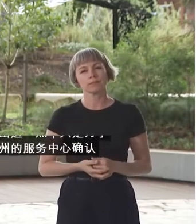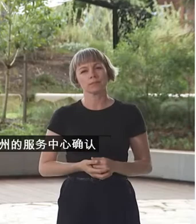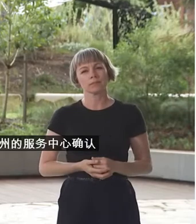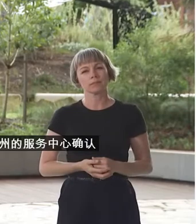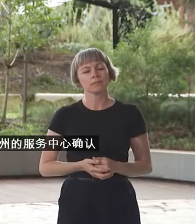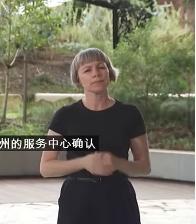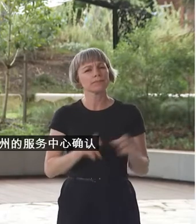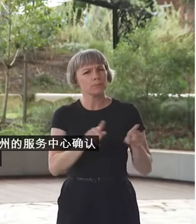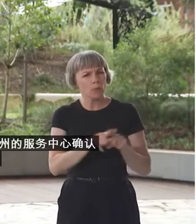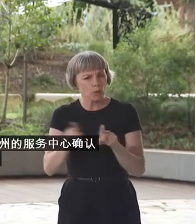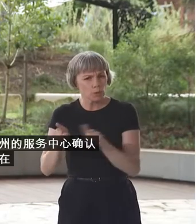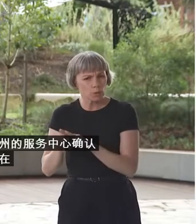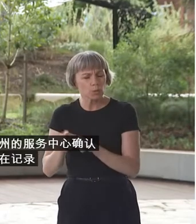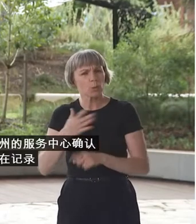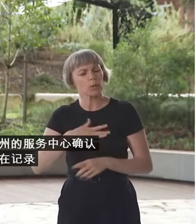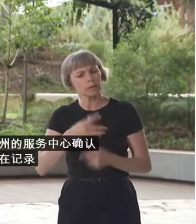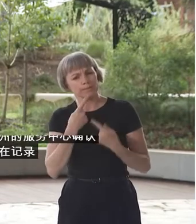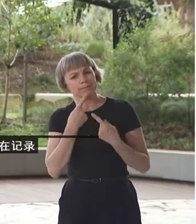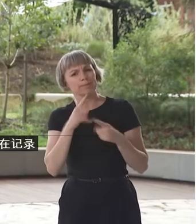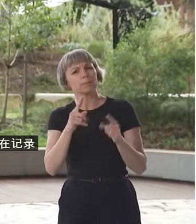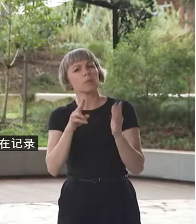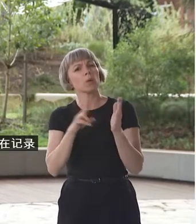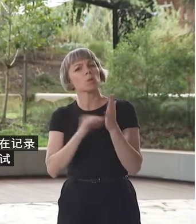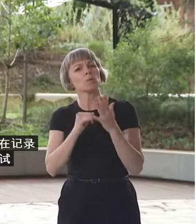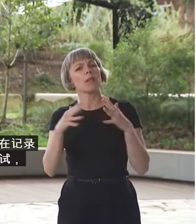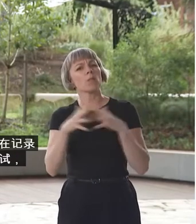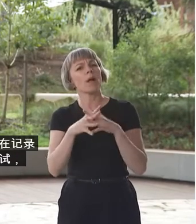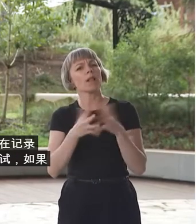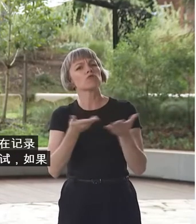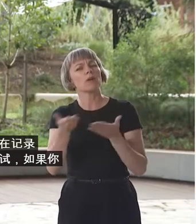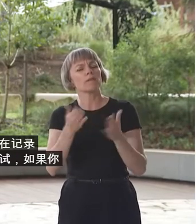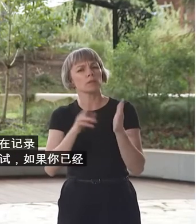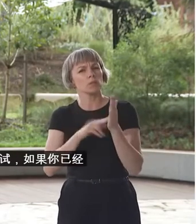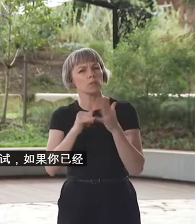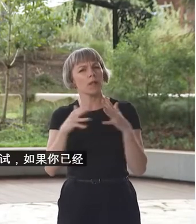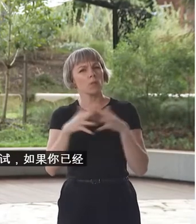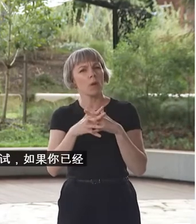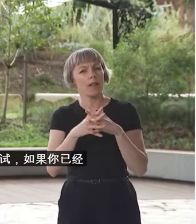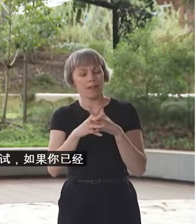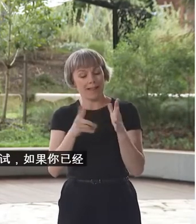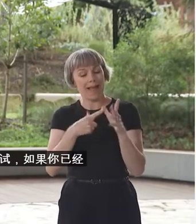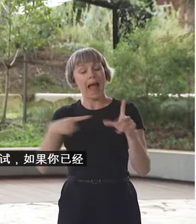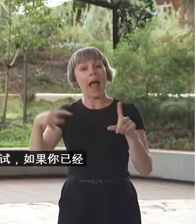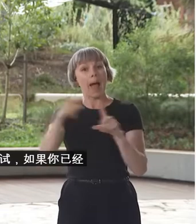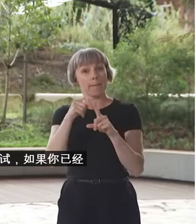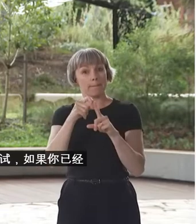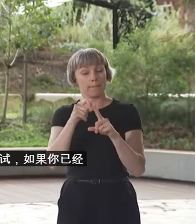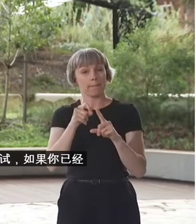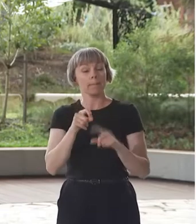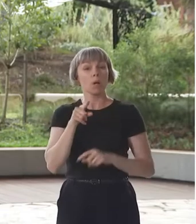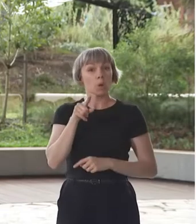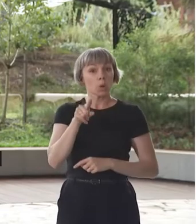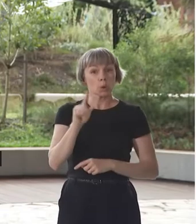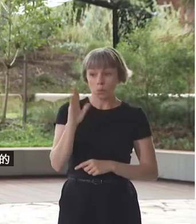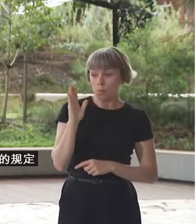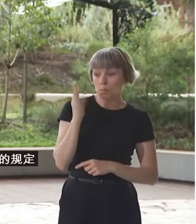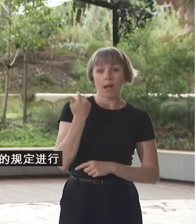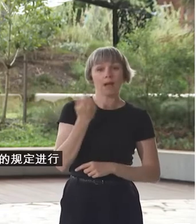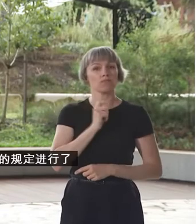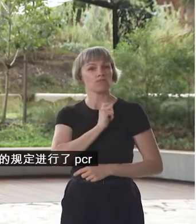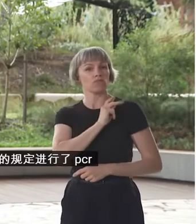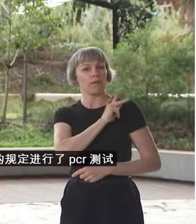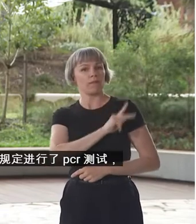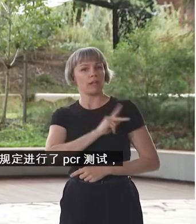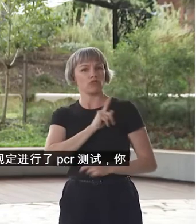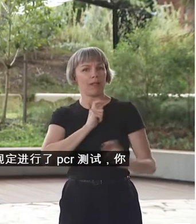South Wales app, which many people have been recording their positive tests, that if you have done a PCR test, as it sets out